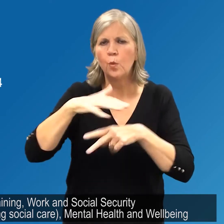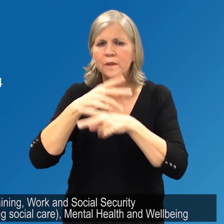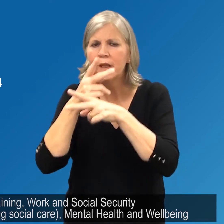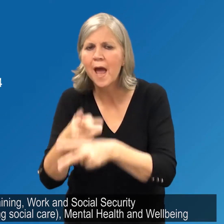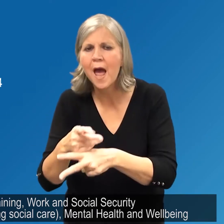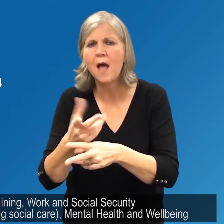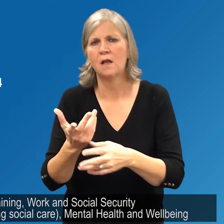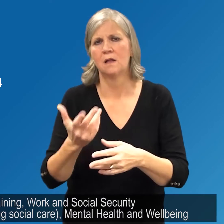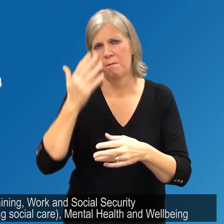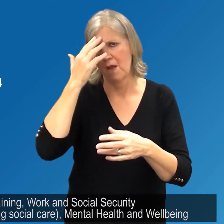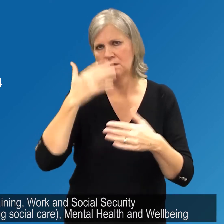Mental health and well-being.